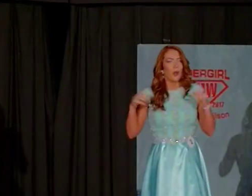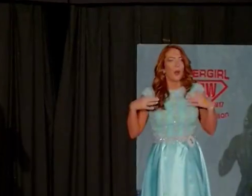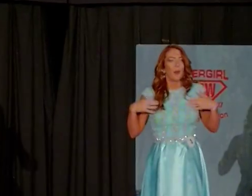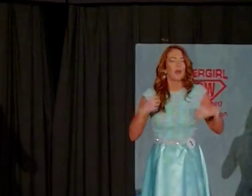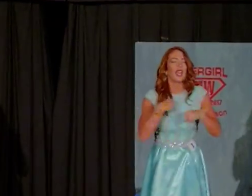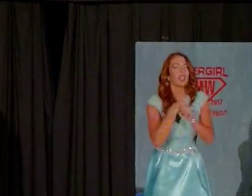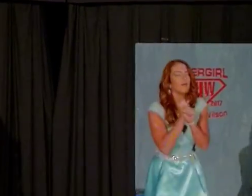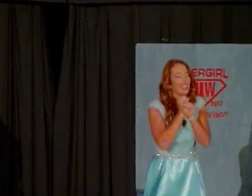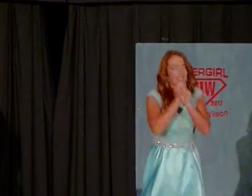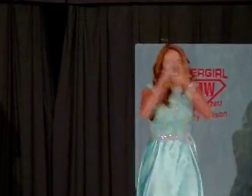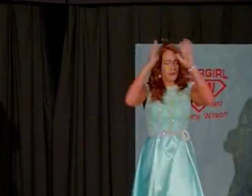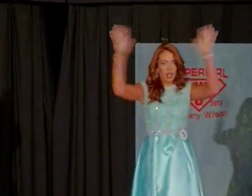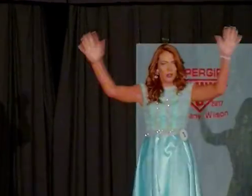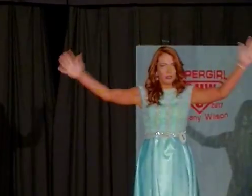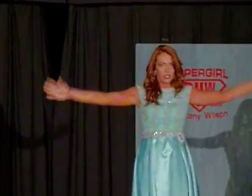But I can make an explosion